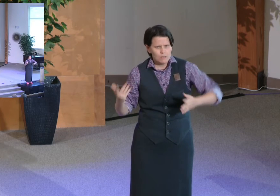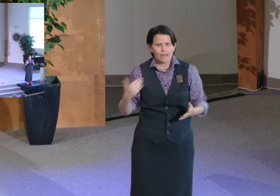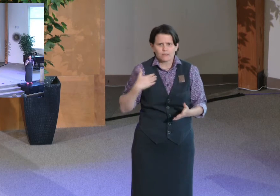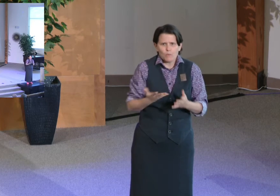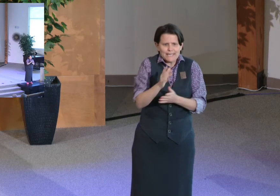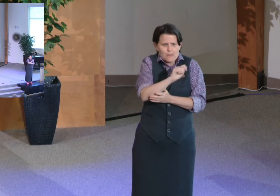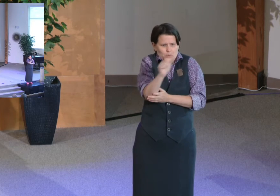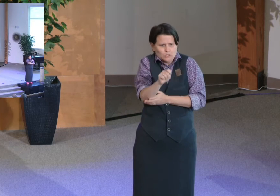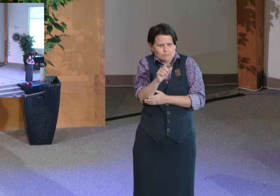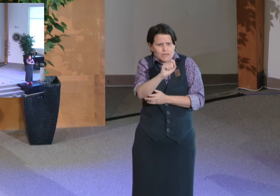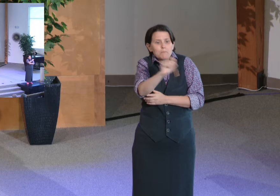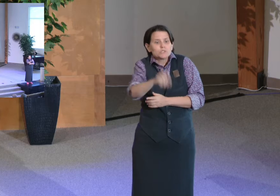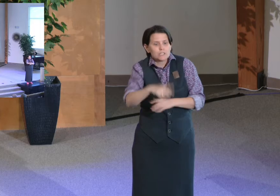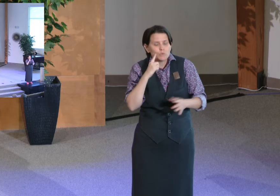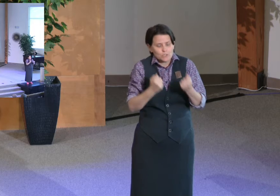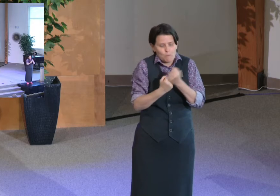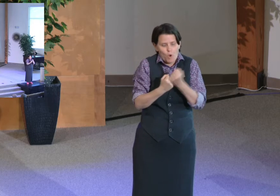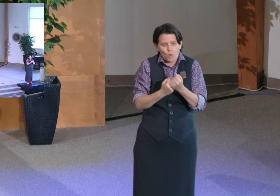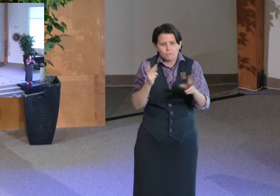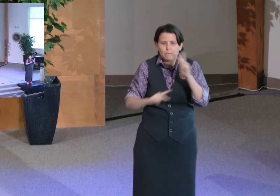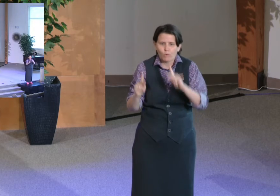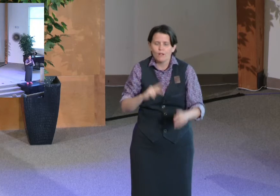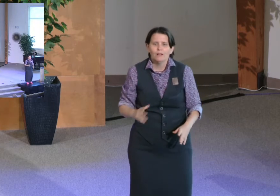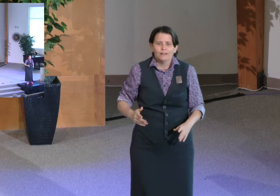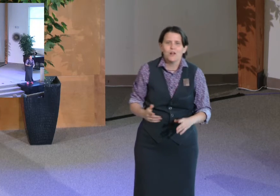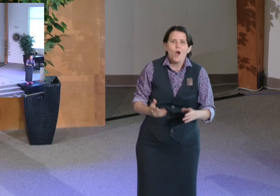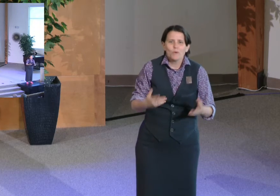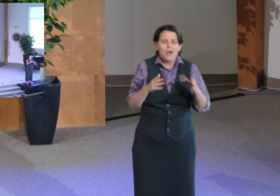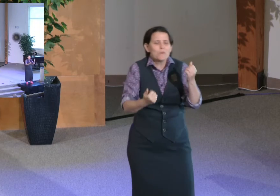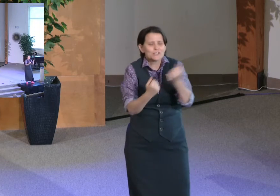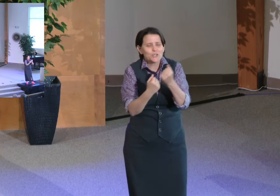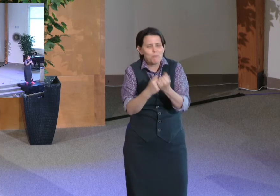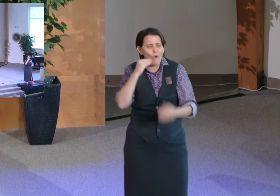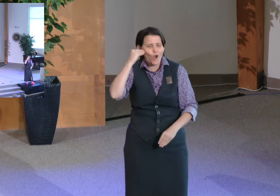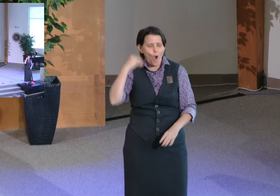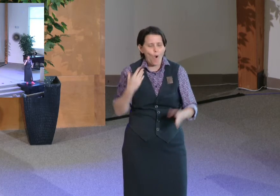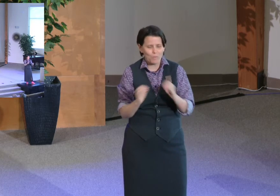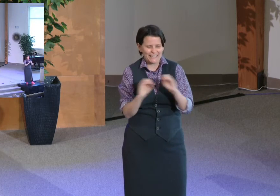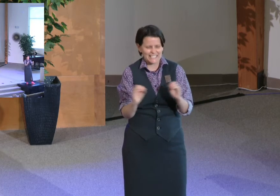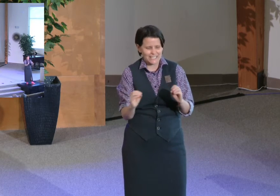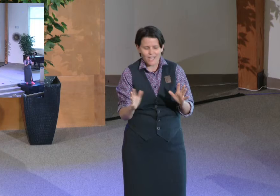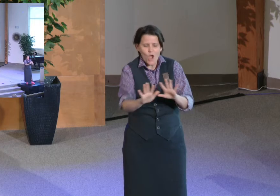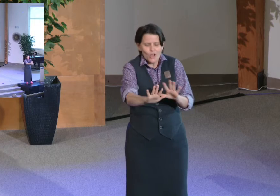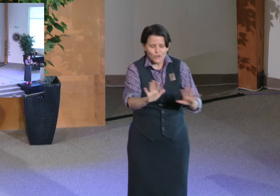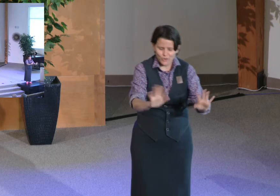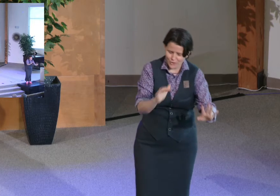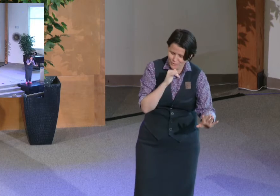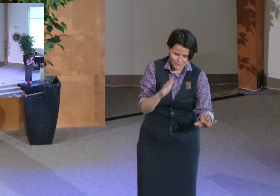it, but yeah. I heard that come out. I was like, well, no, we don't.